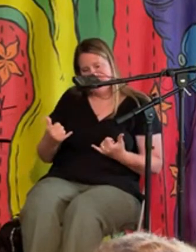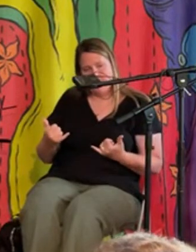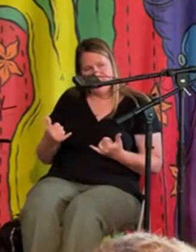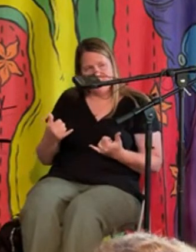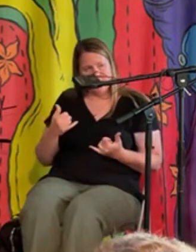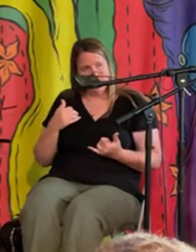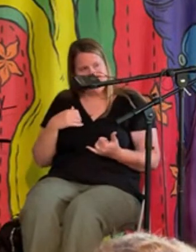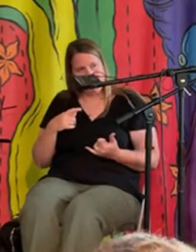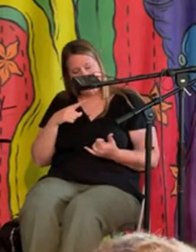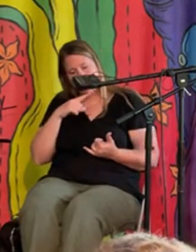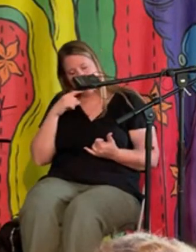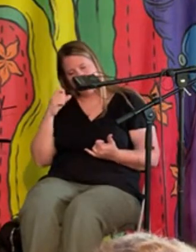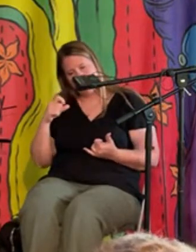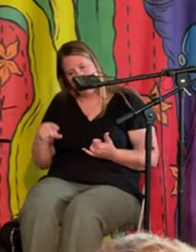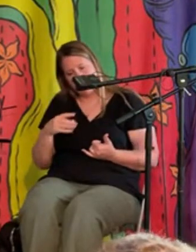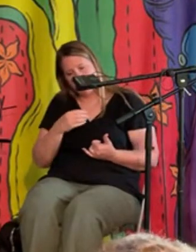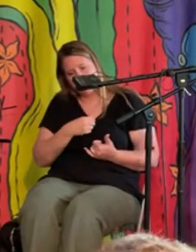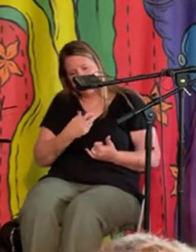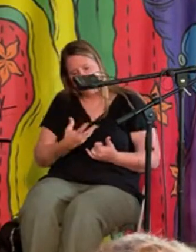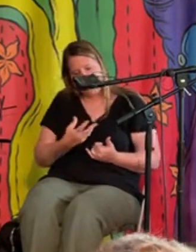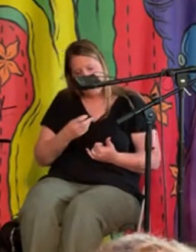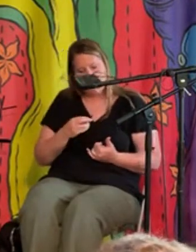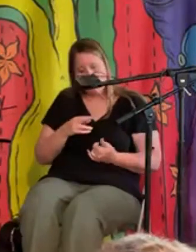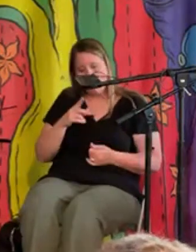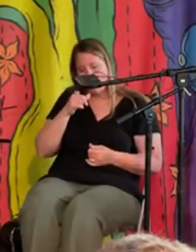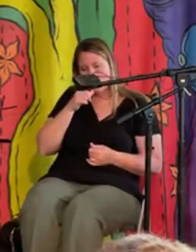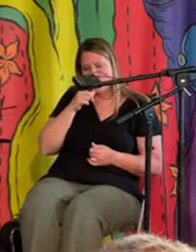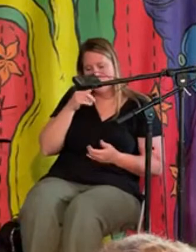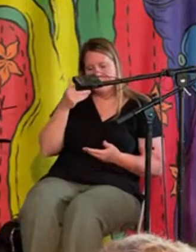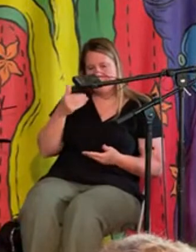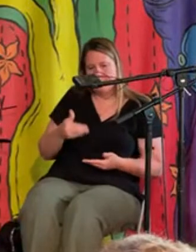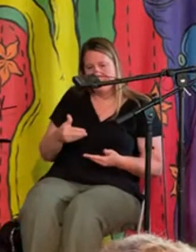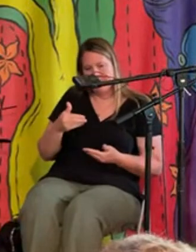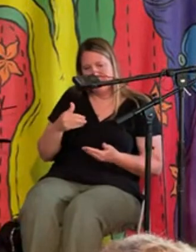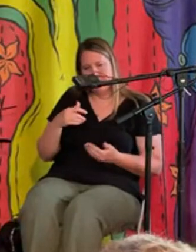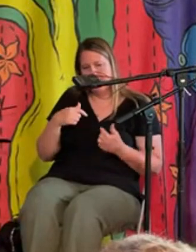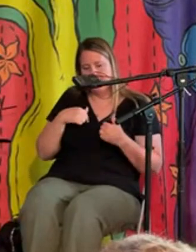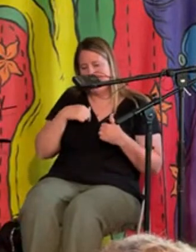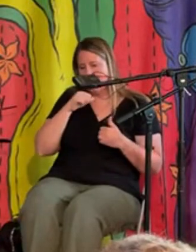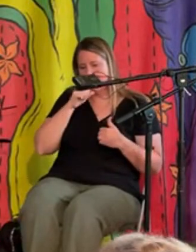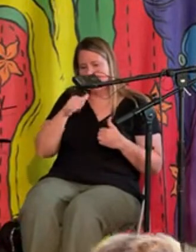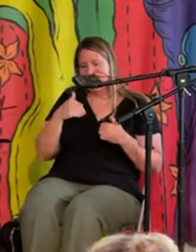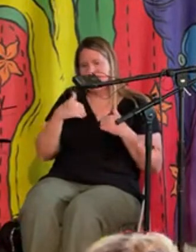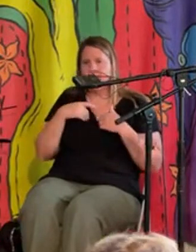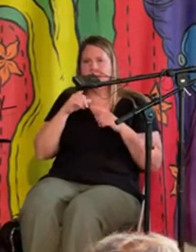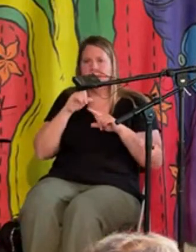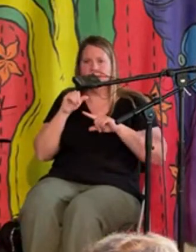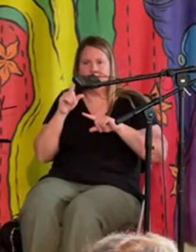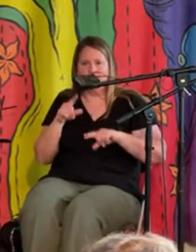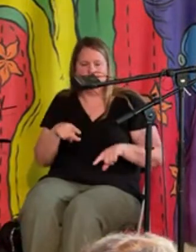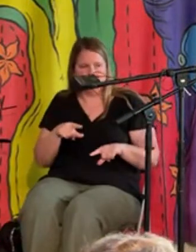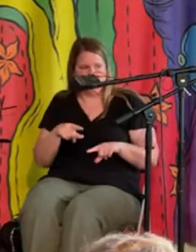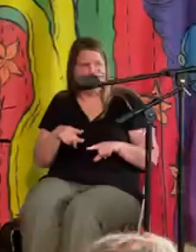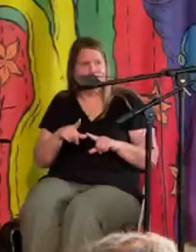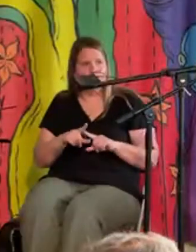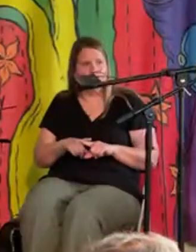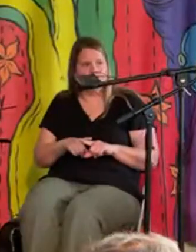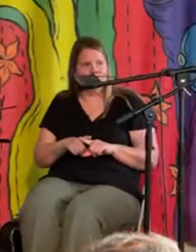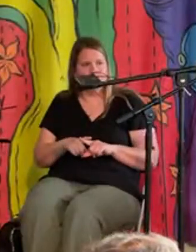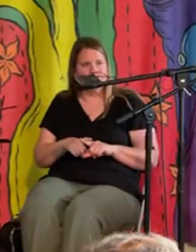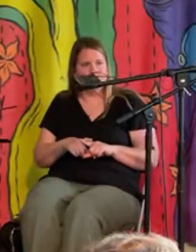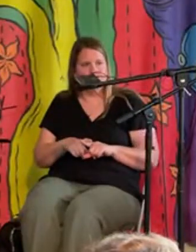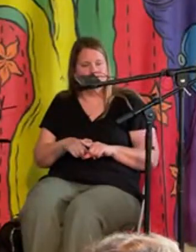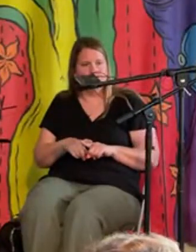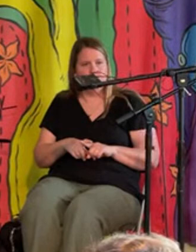Russian poet? Or what? Who am I? And I didn't have the answer. And partly writing this